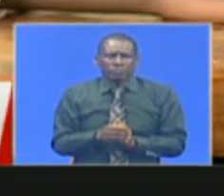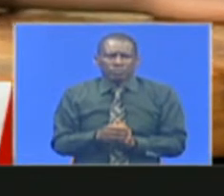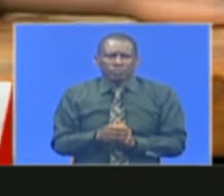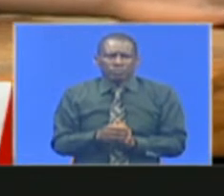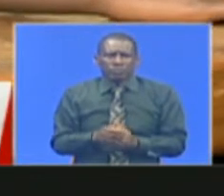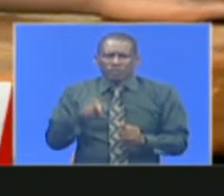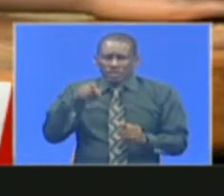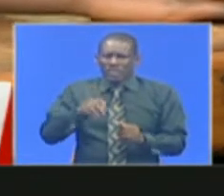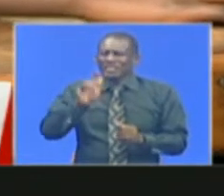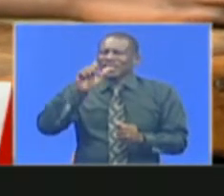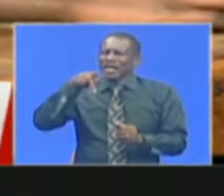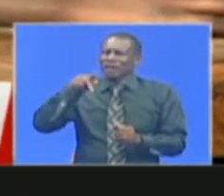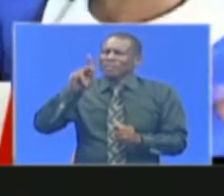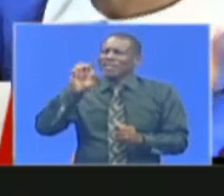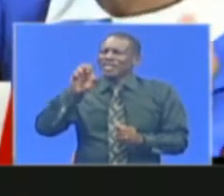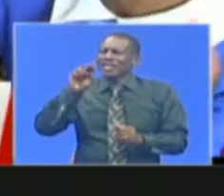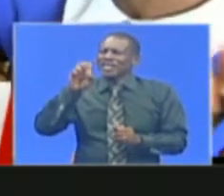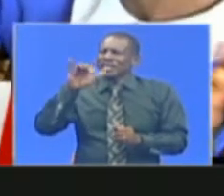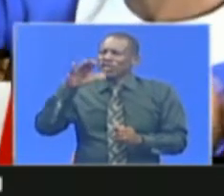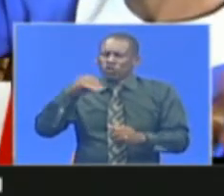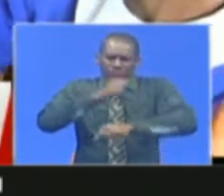This is Kipkenduyo Primary School.